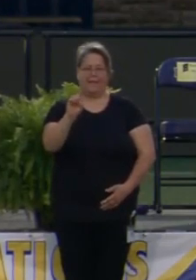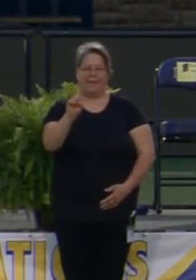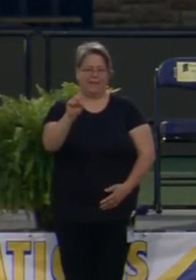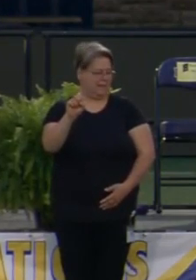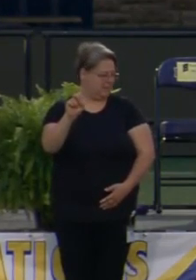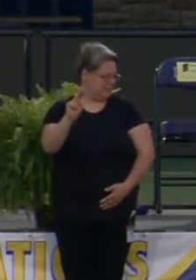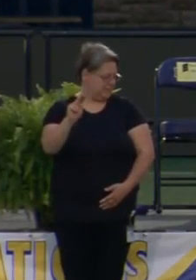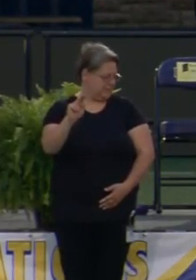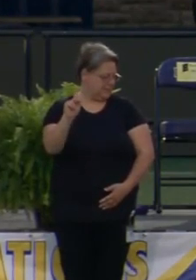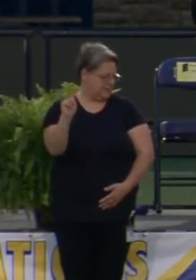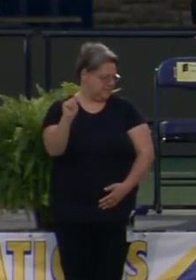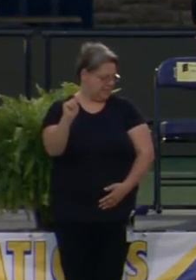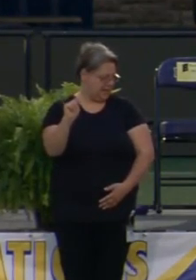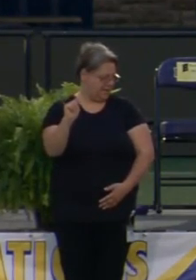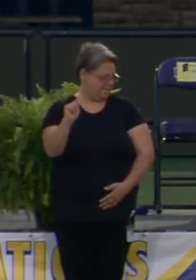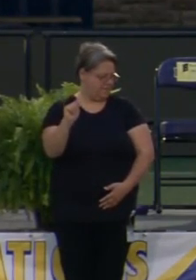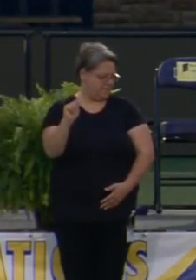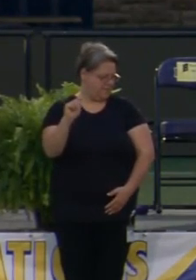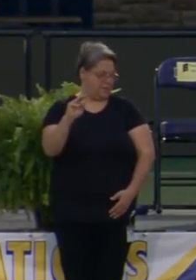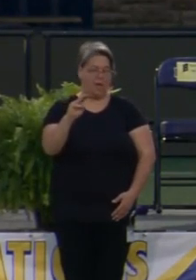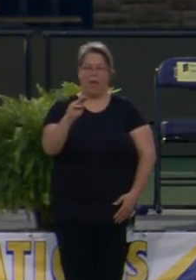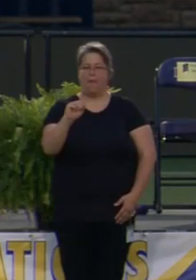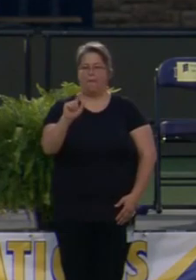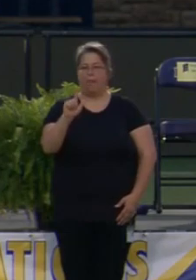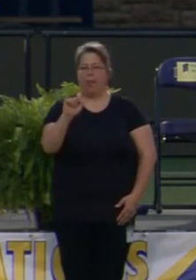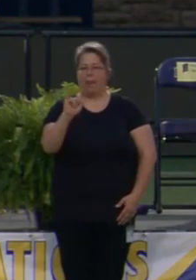Eden Taft.